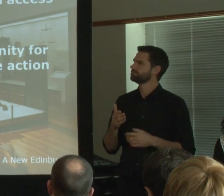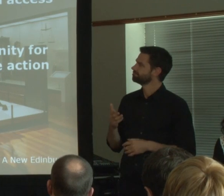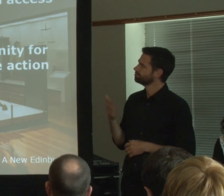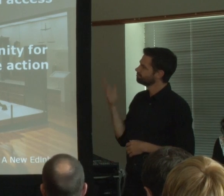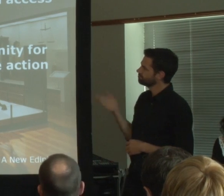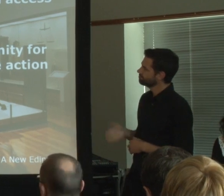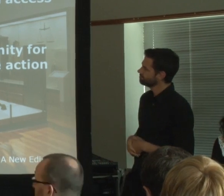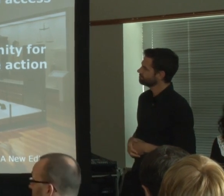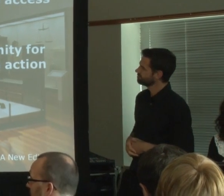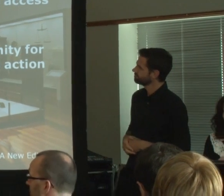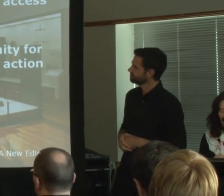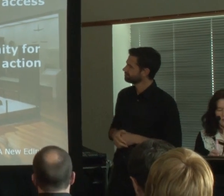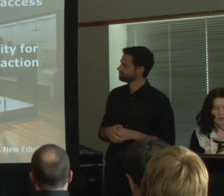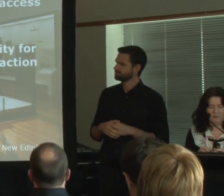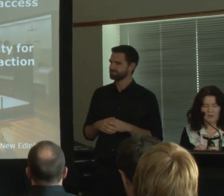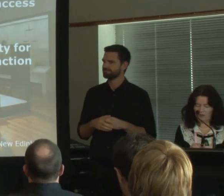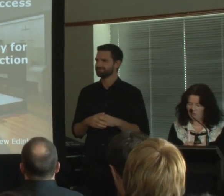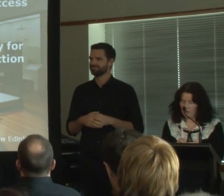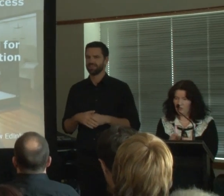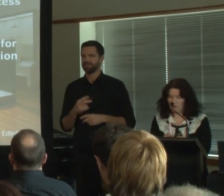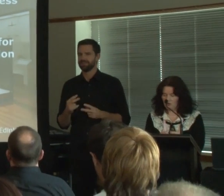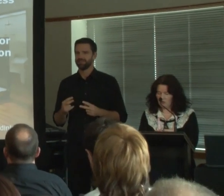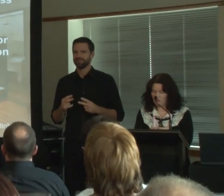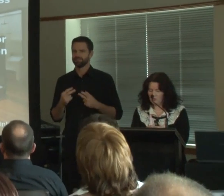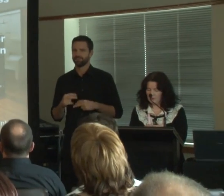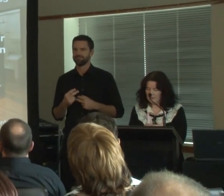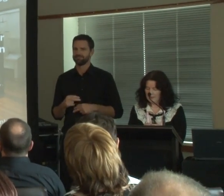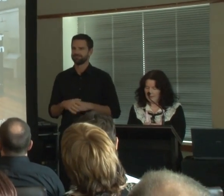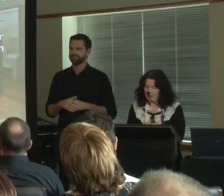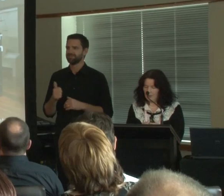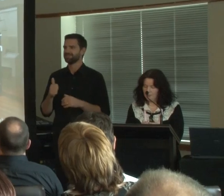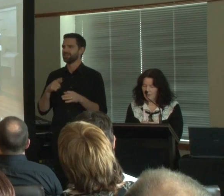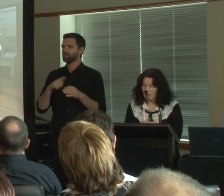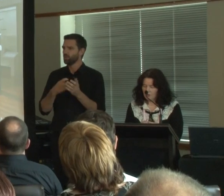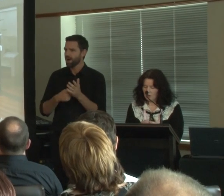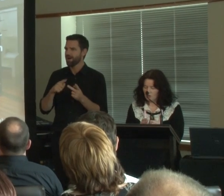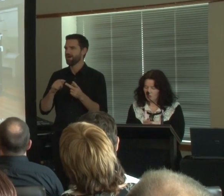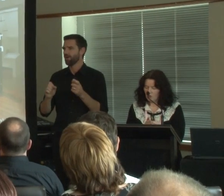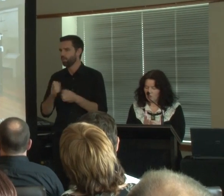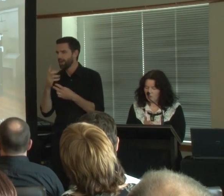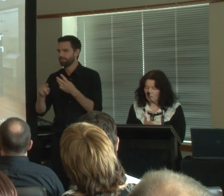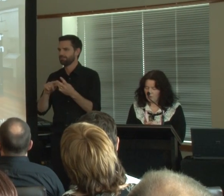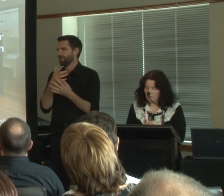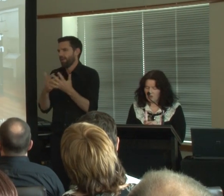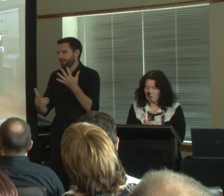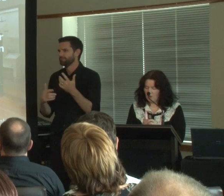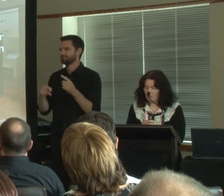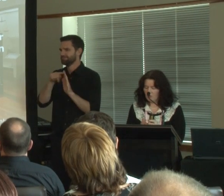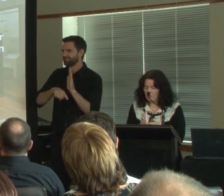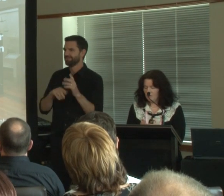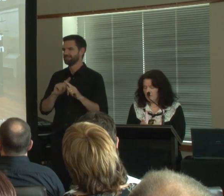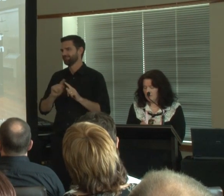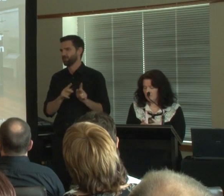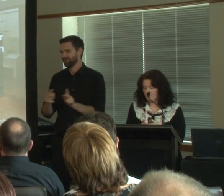videos, and layers of text on computer information screens, which I'll show you shortly. Stage two, we also thought very much about